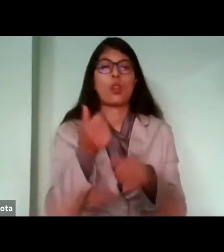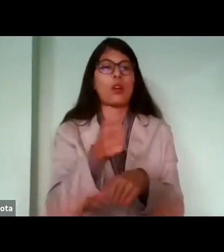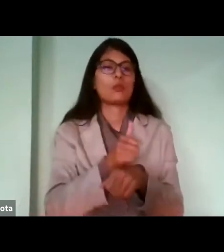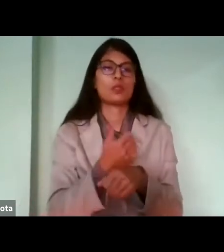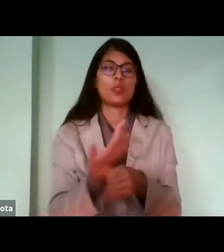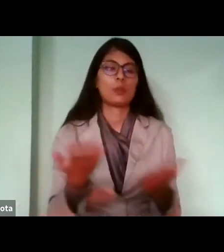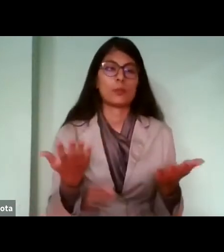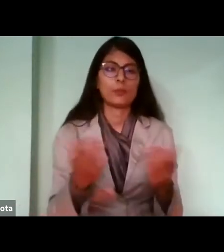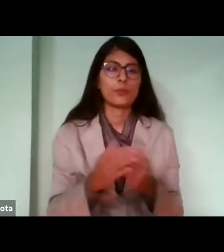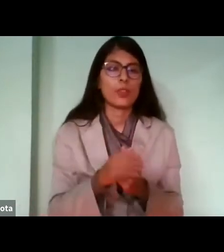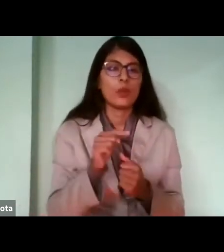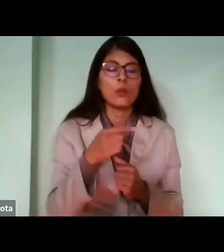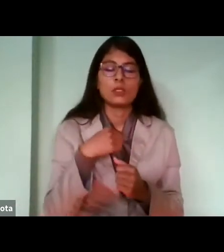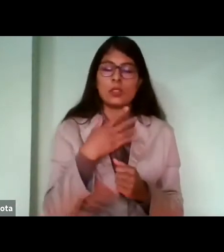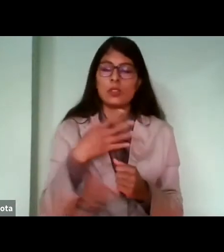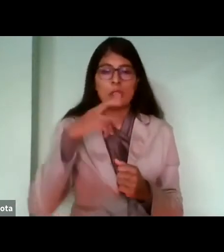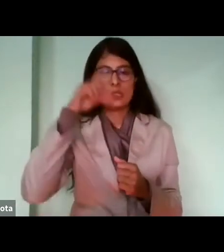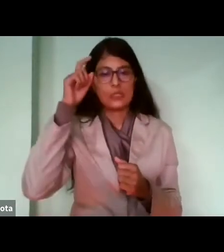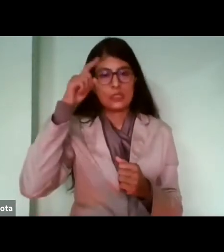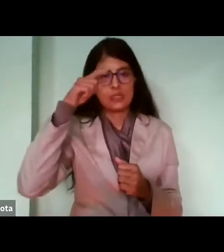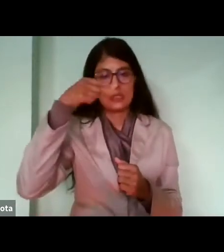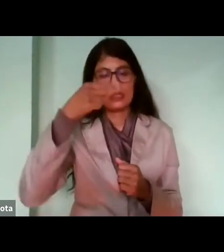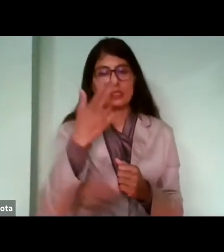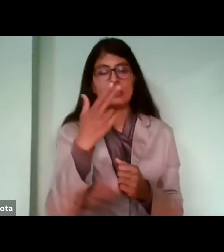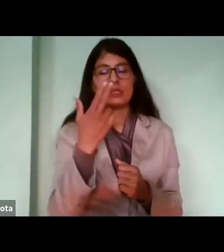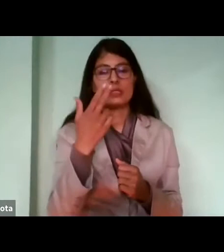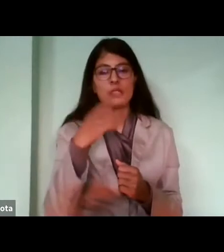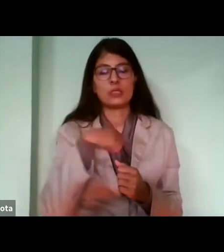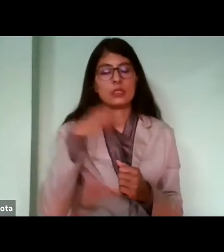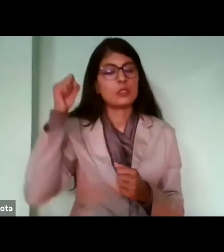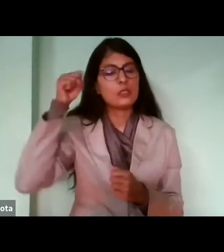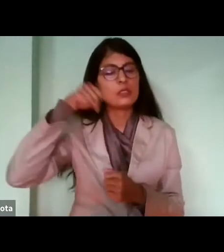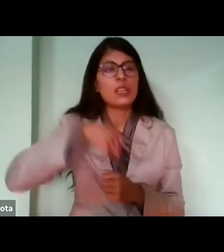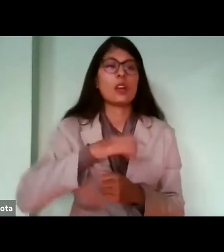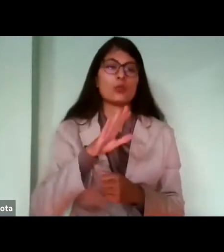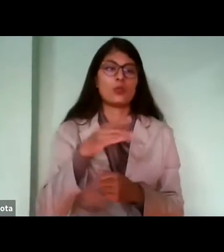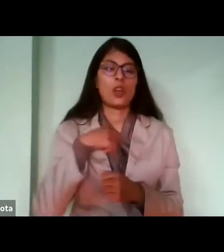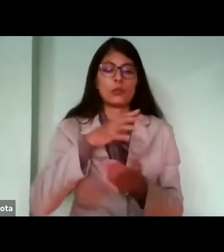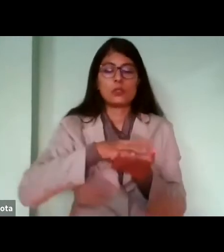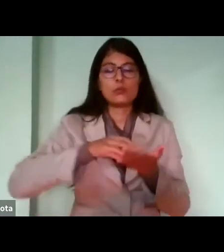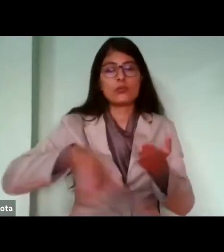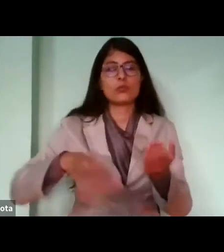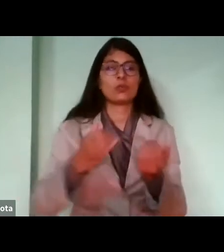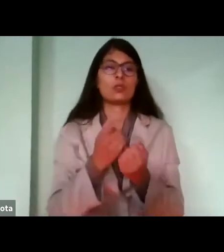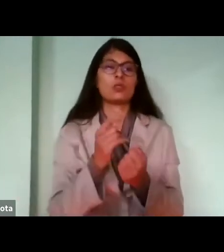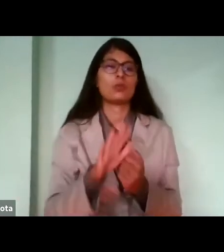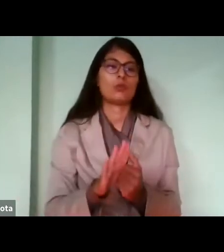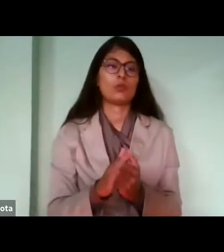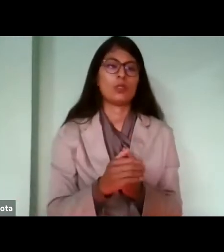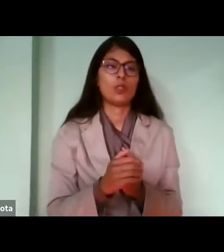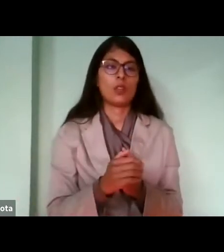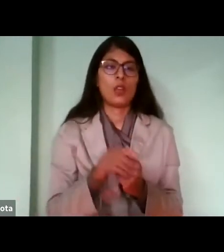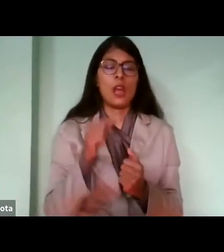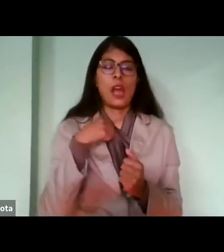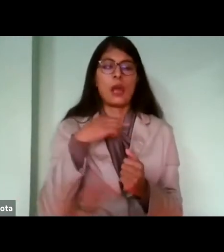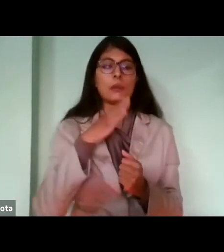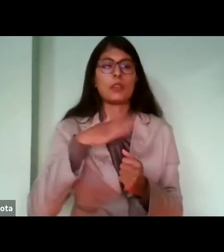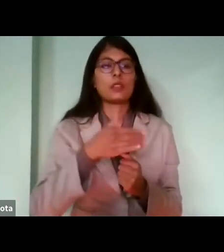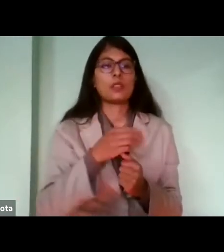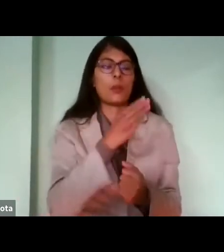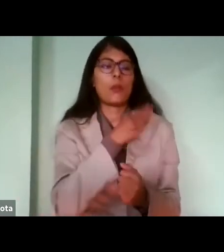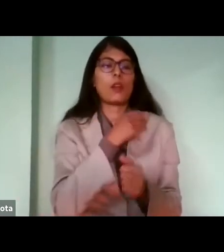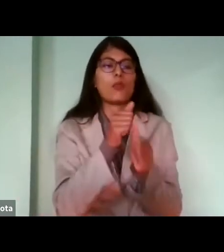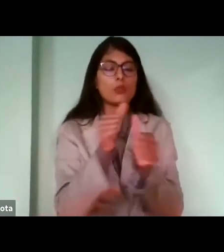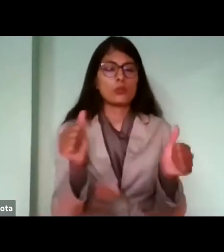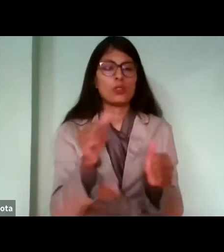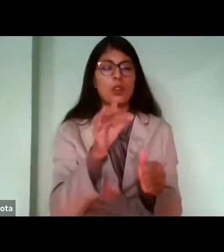I find it so disappointing that we are being excluded. We are seen as expendable and disposable by